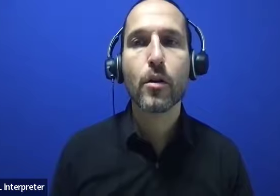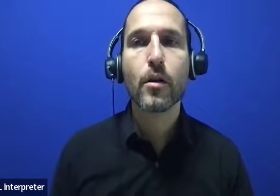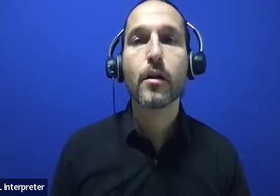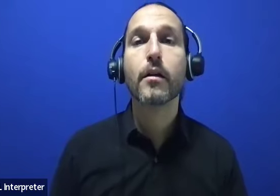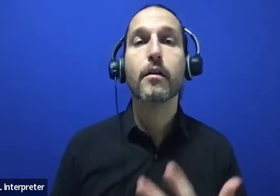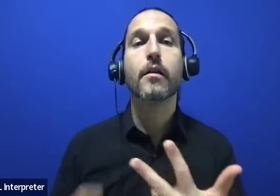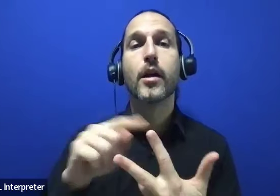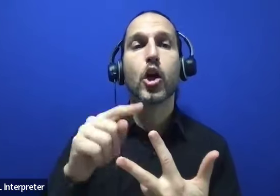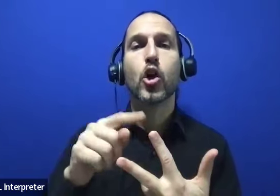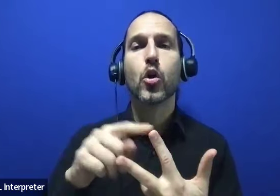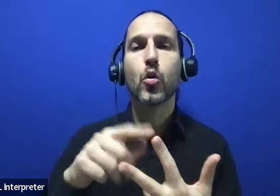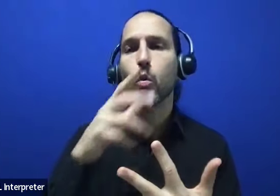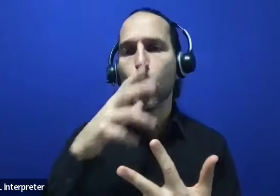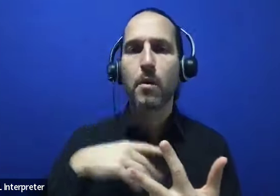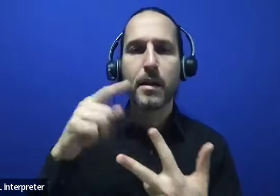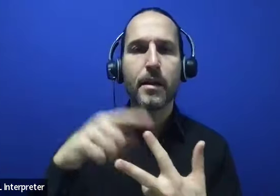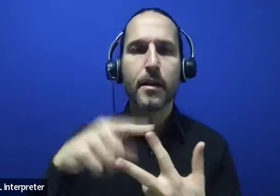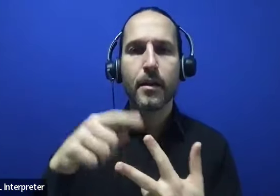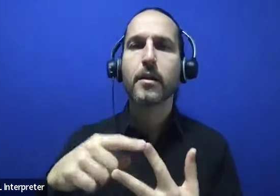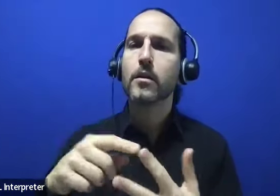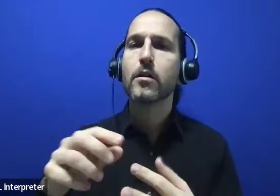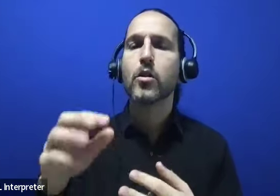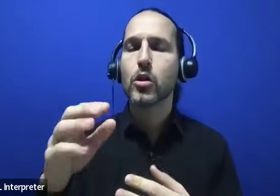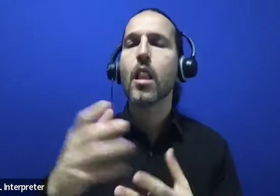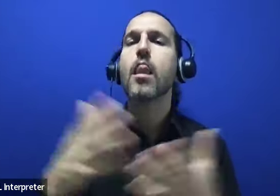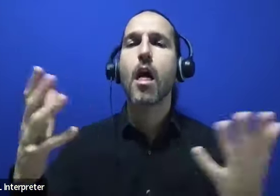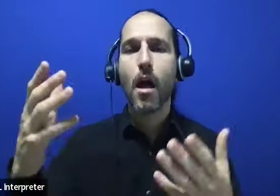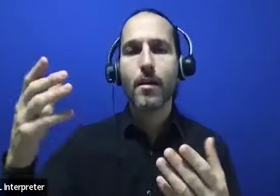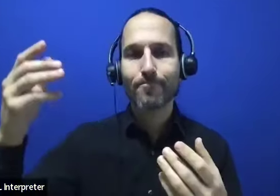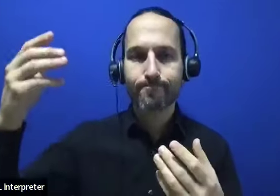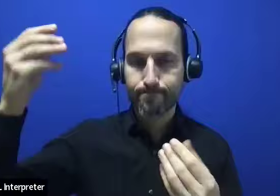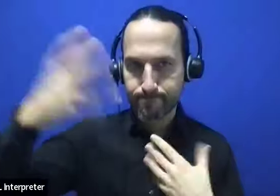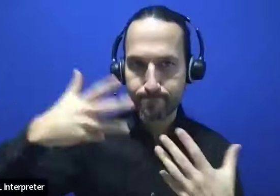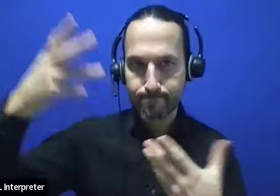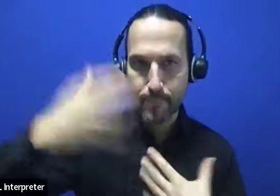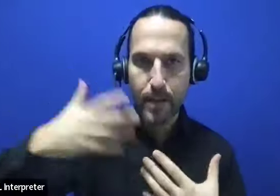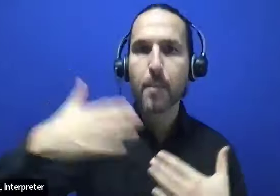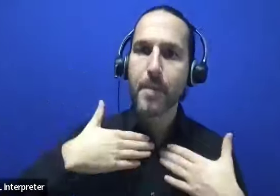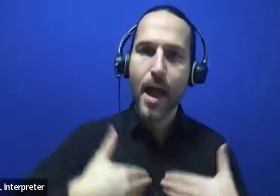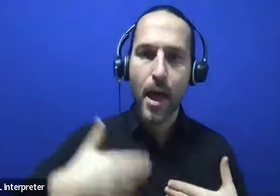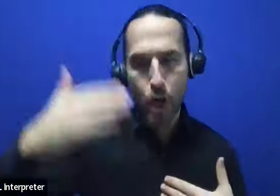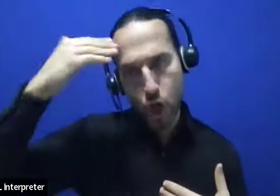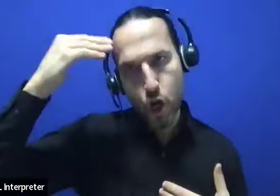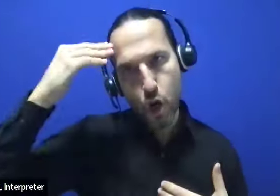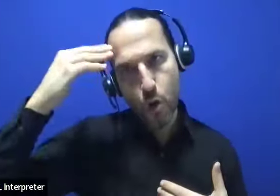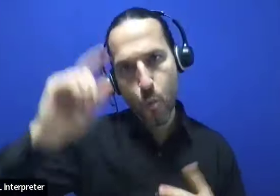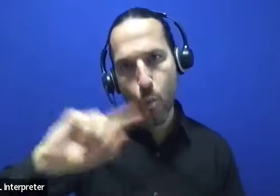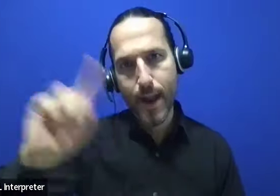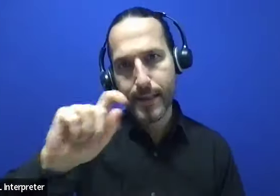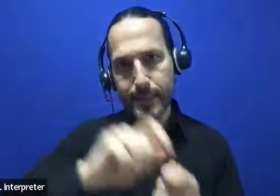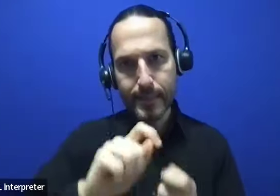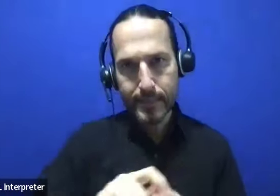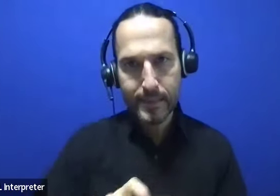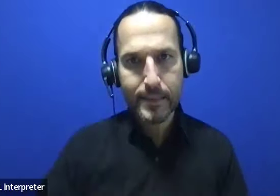Lacey in the middle, she's getting lots of proprioceptive feedback as her body can feel where so much of her is, and especially